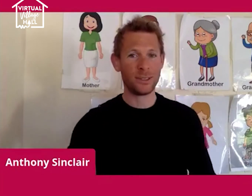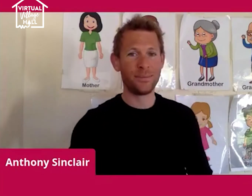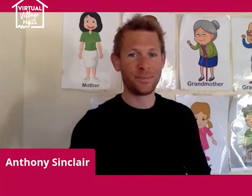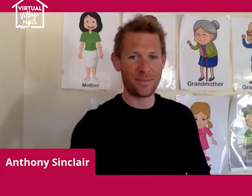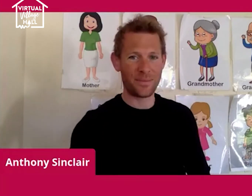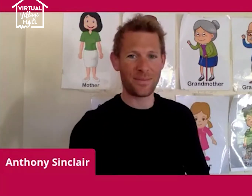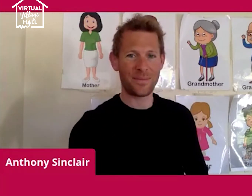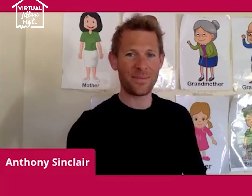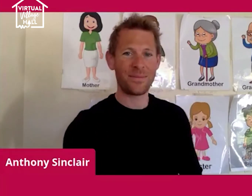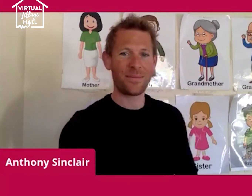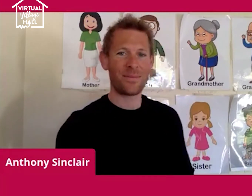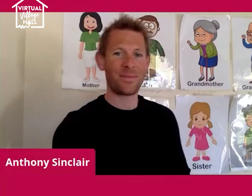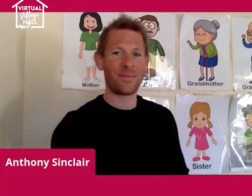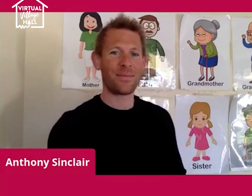Children.